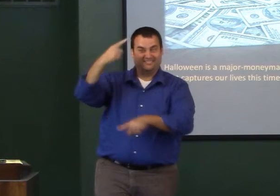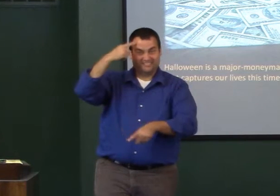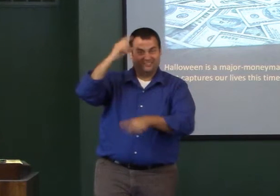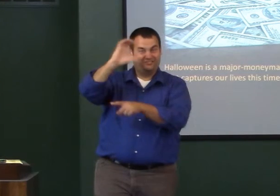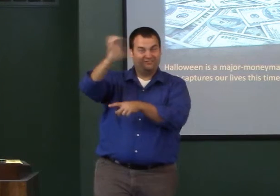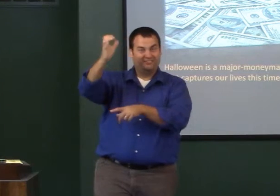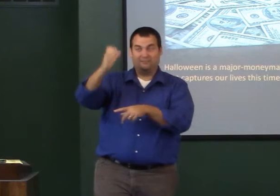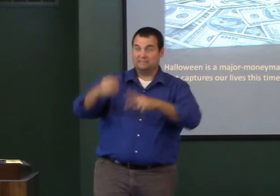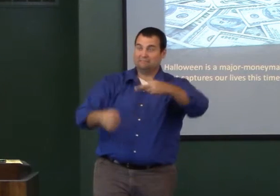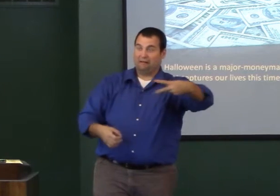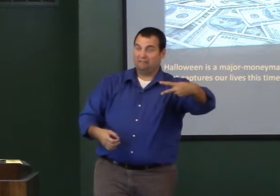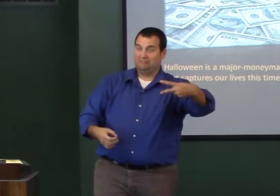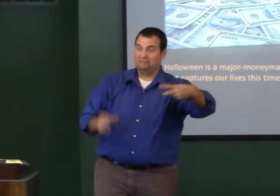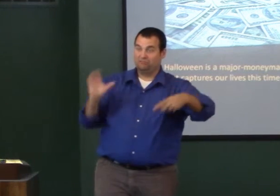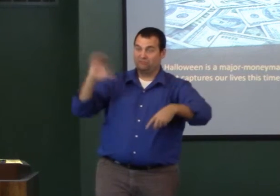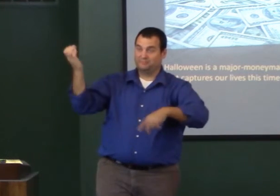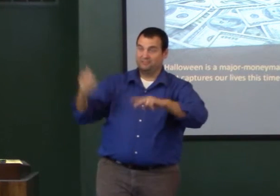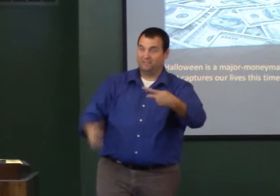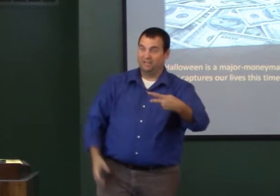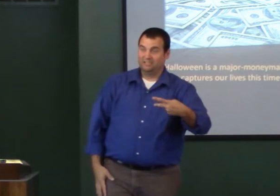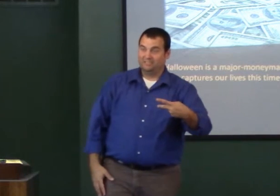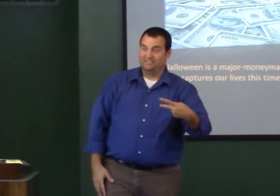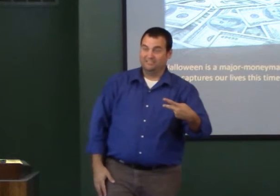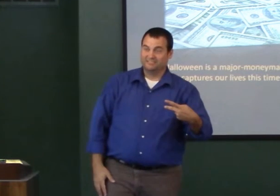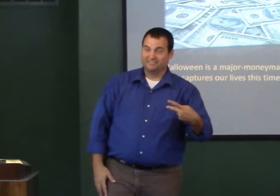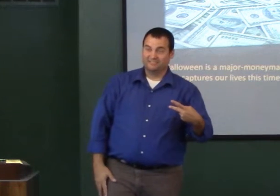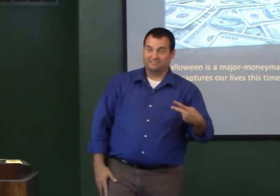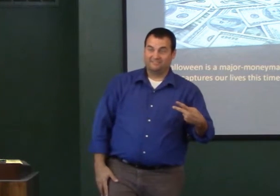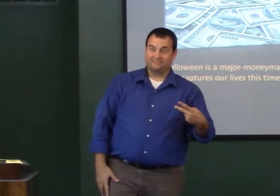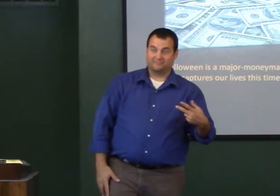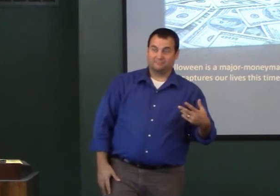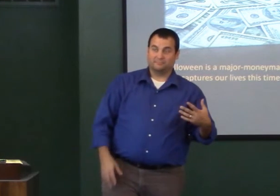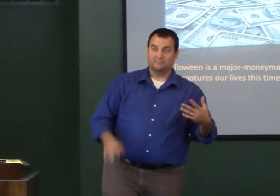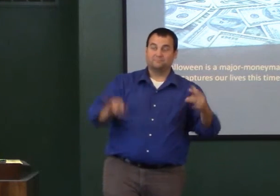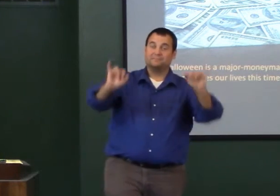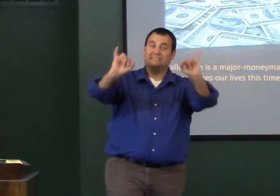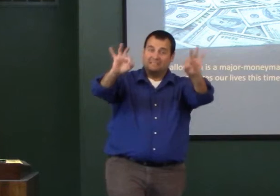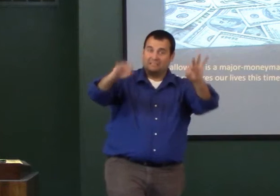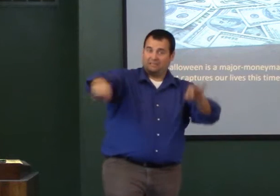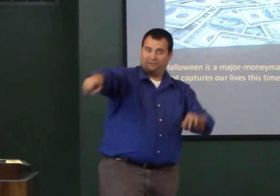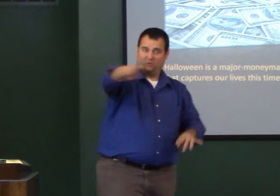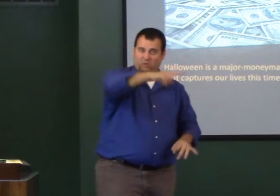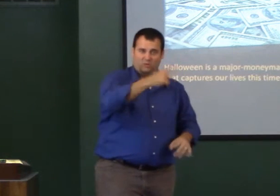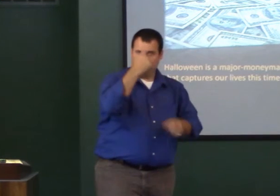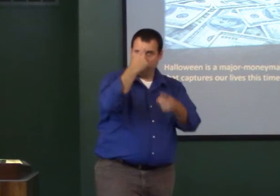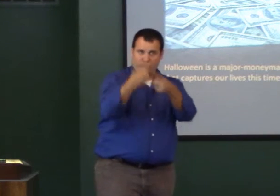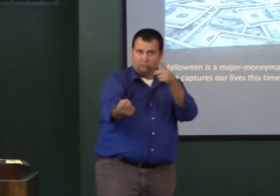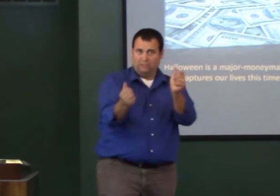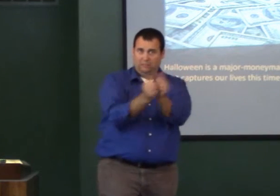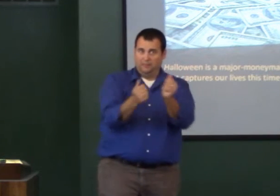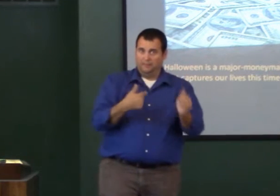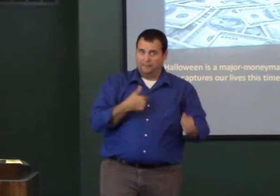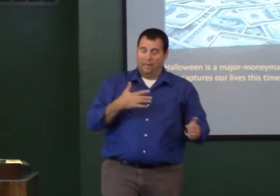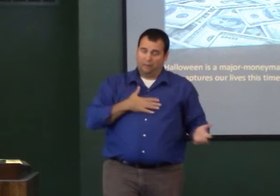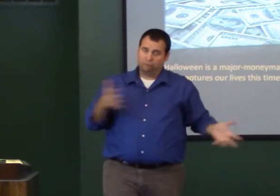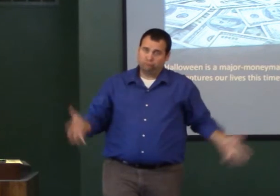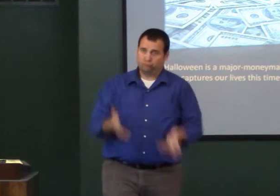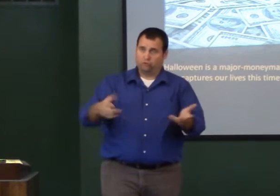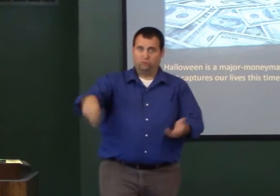people spend for Christmas. It's twice more they spend in Halloween. If you disagree with me,